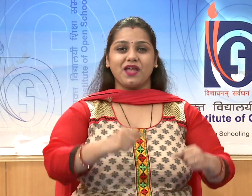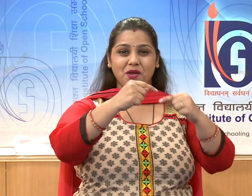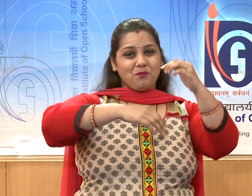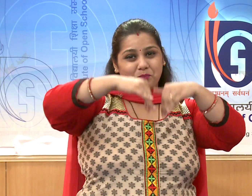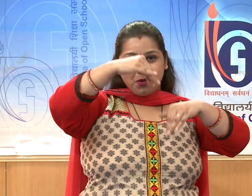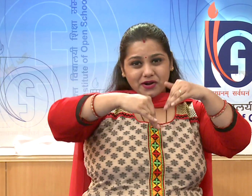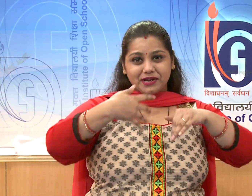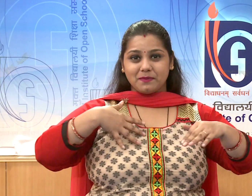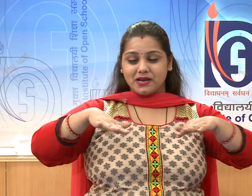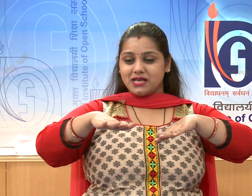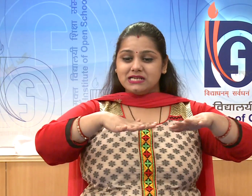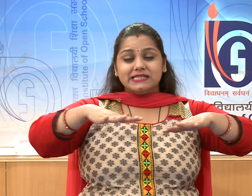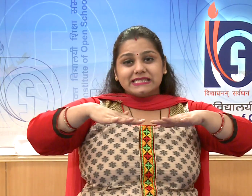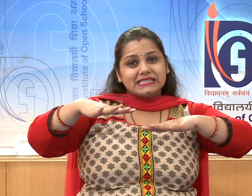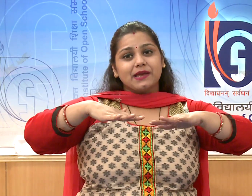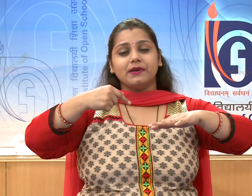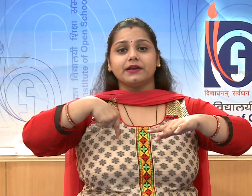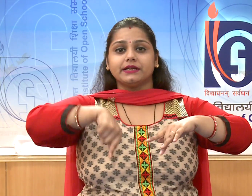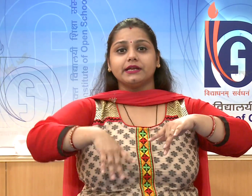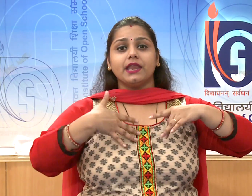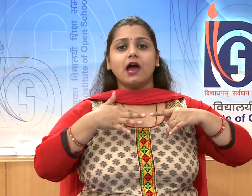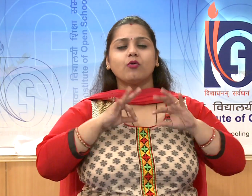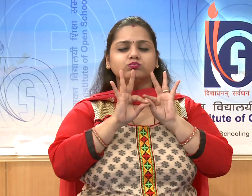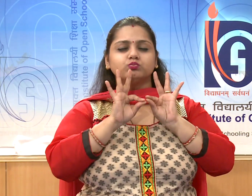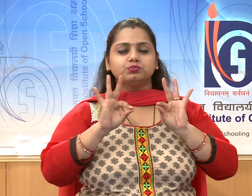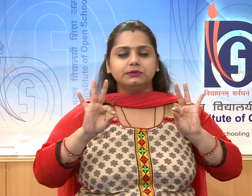Political stability and relative peace